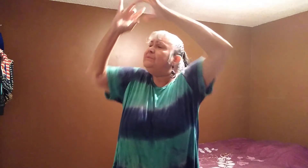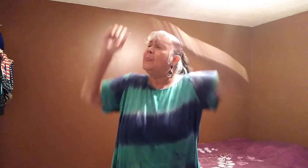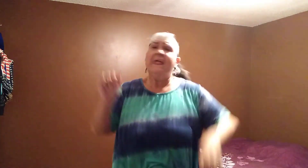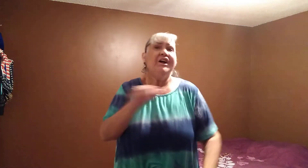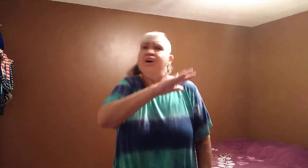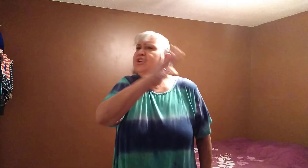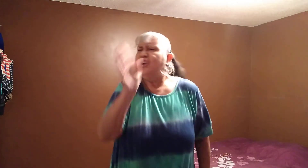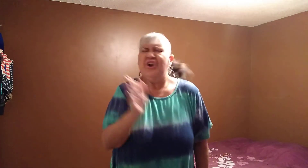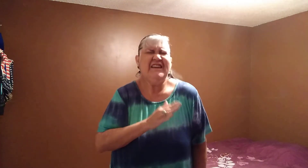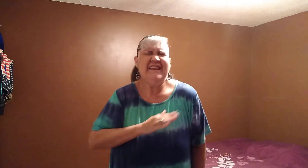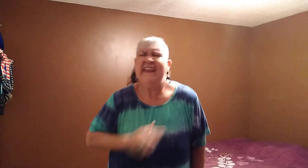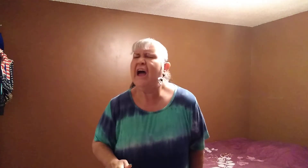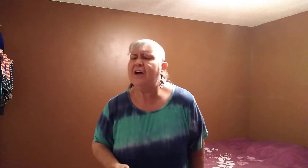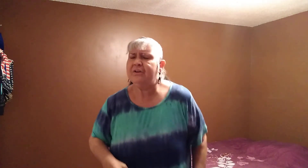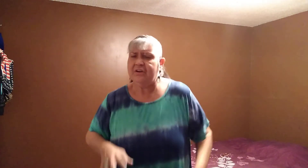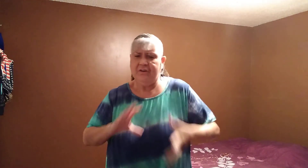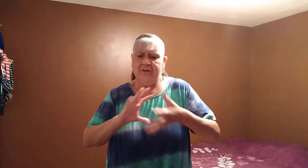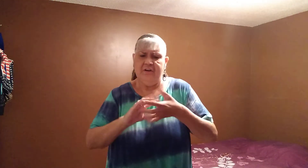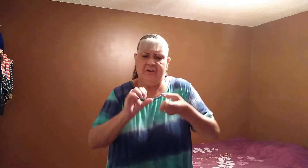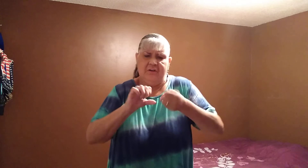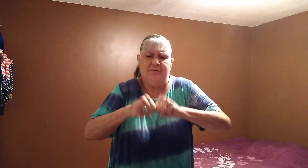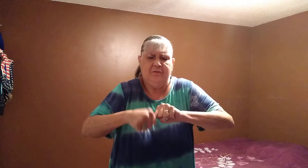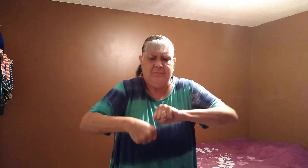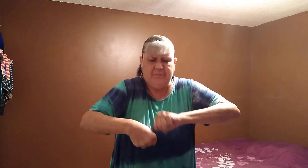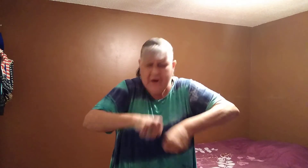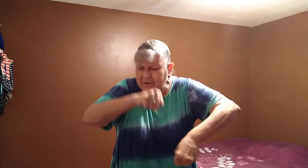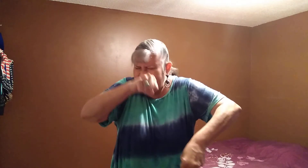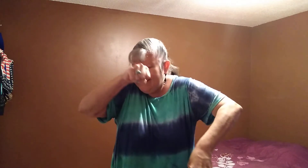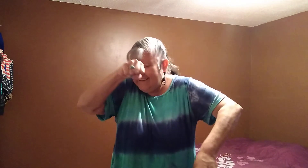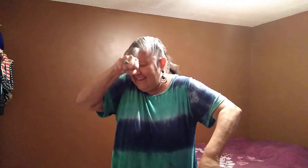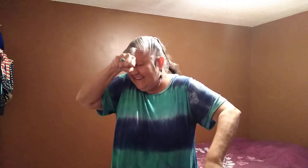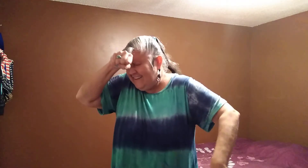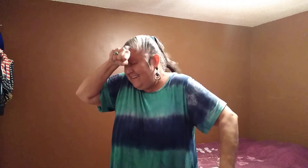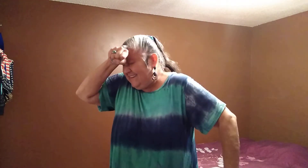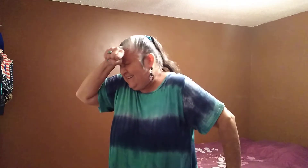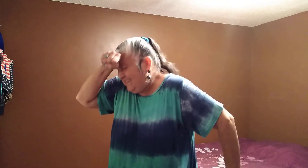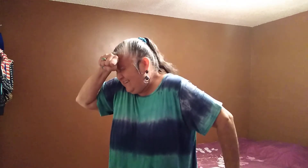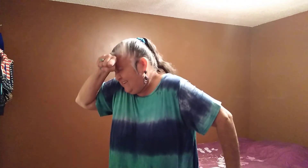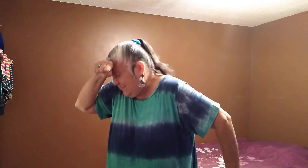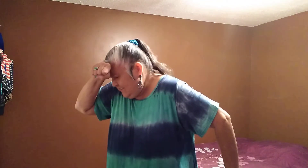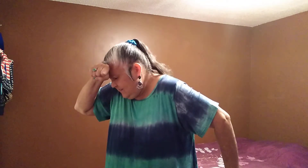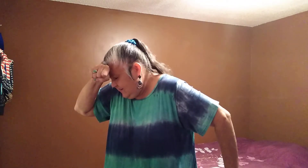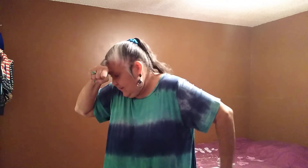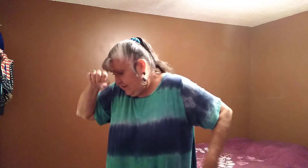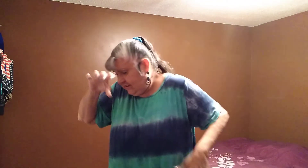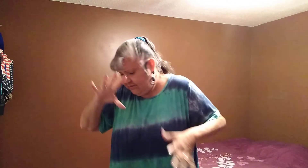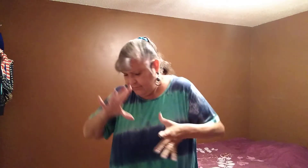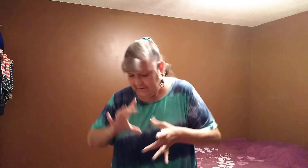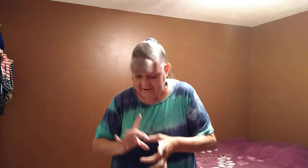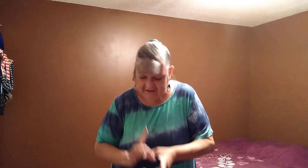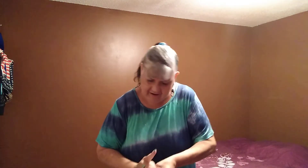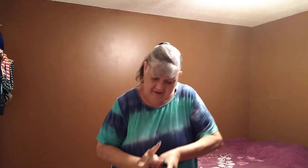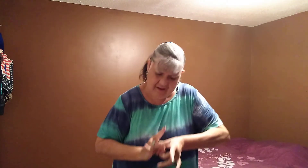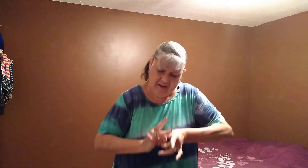You're never too broken to belong.